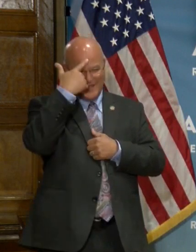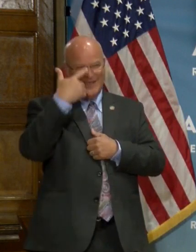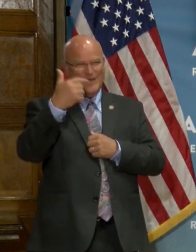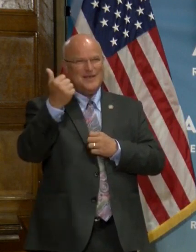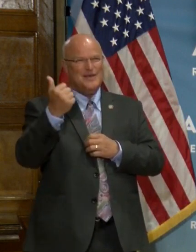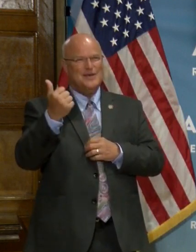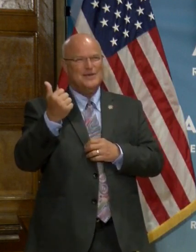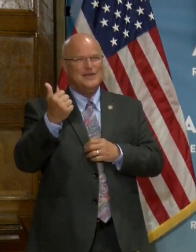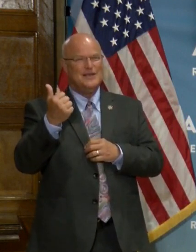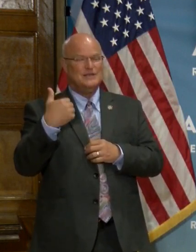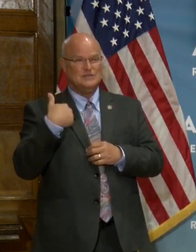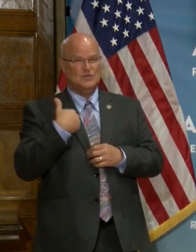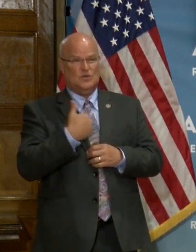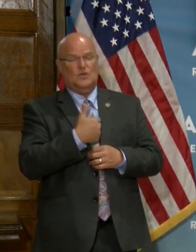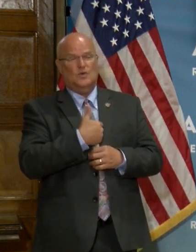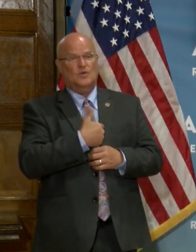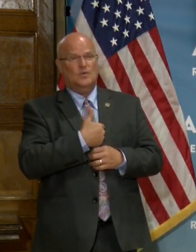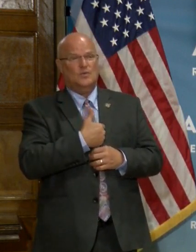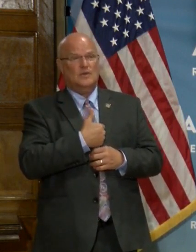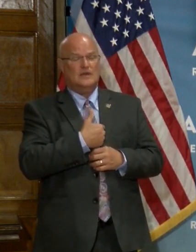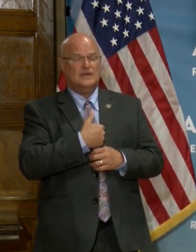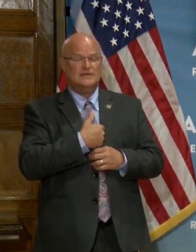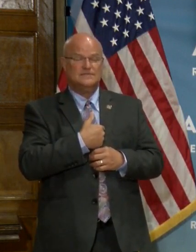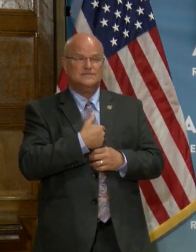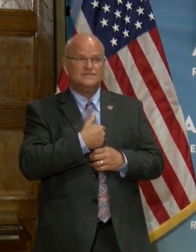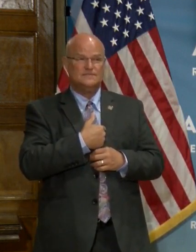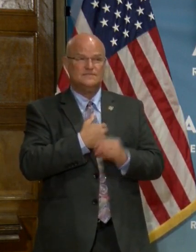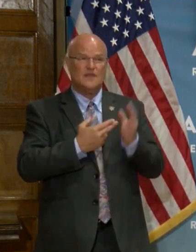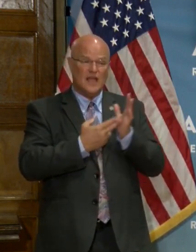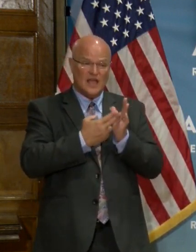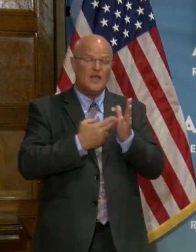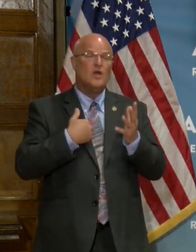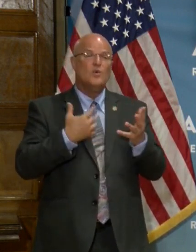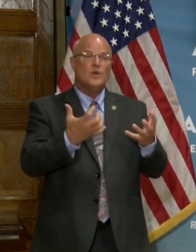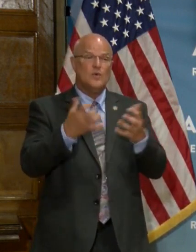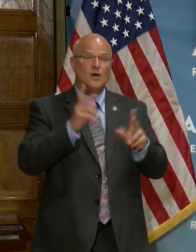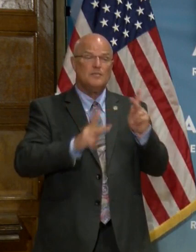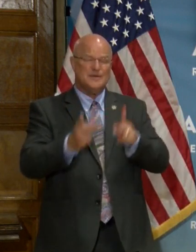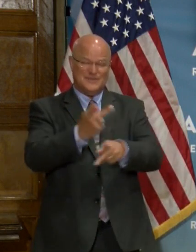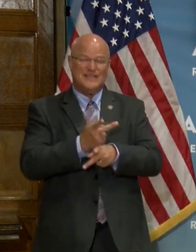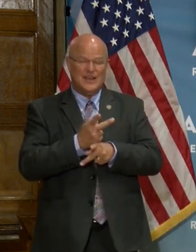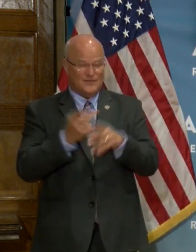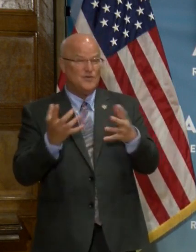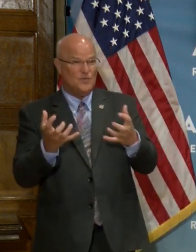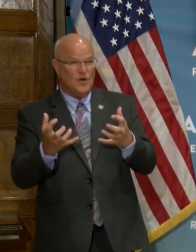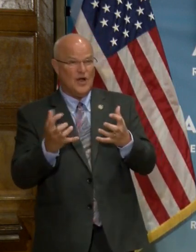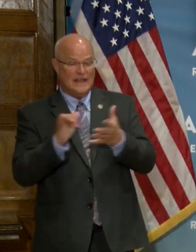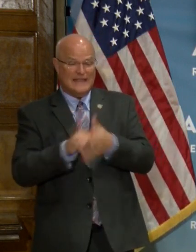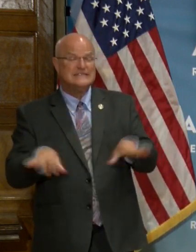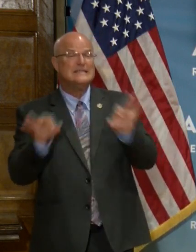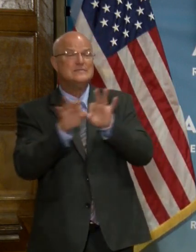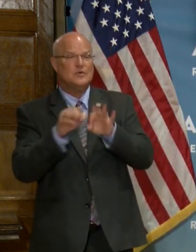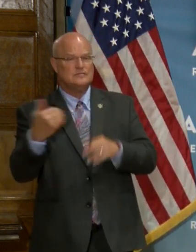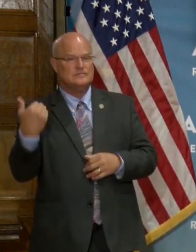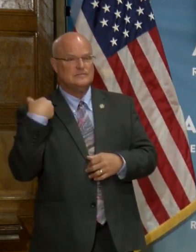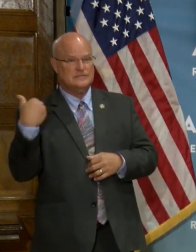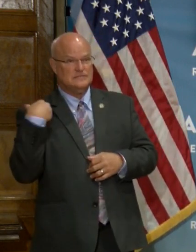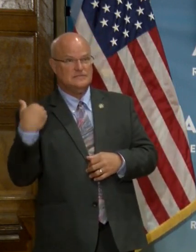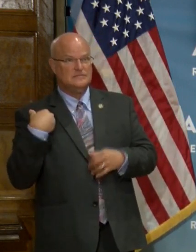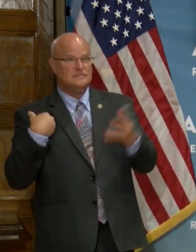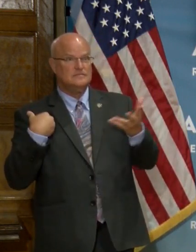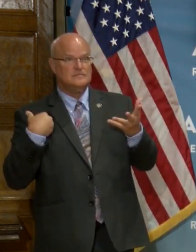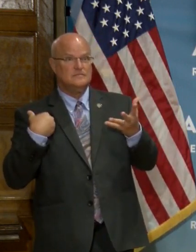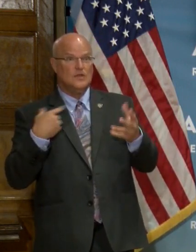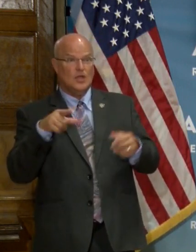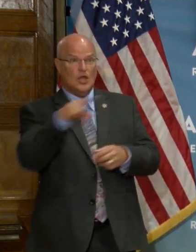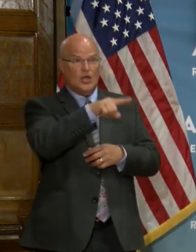because, we're actually, we want everybody to be careful, and this is really an important reminder that as